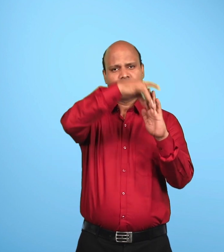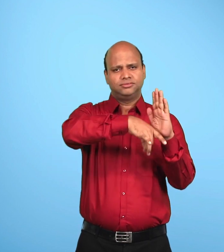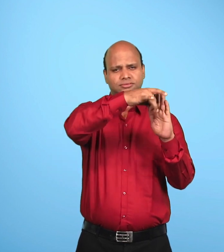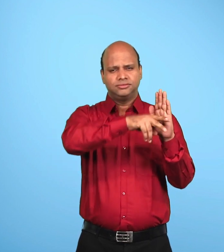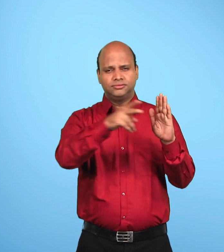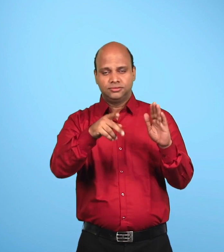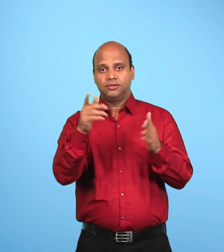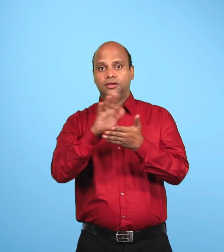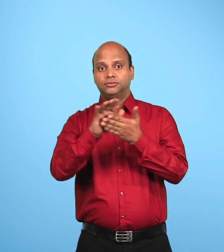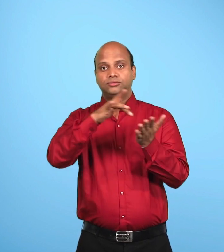characteristics and habitats.